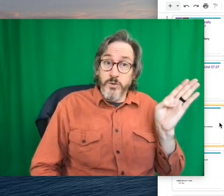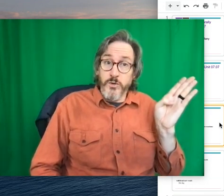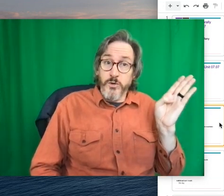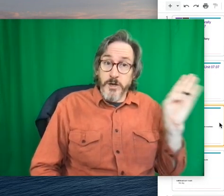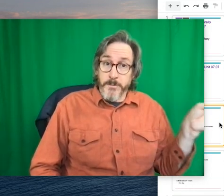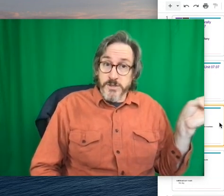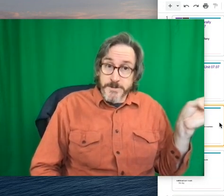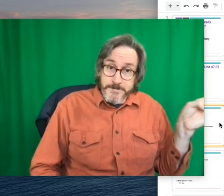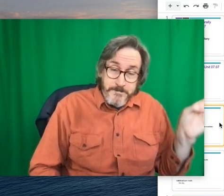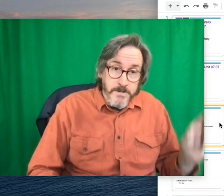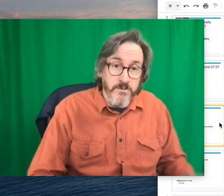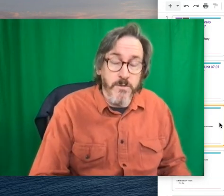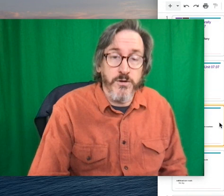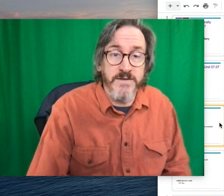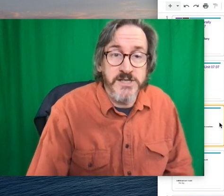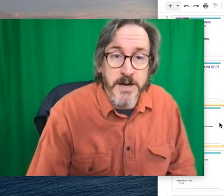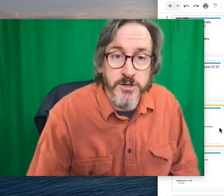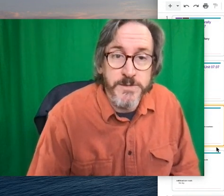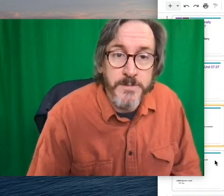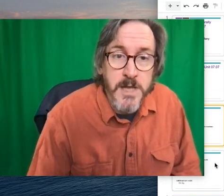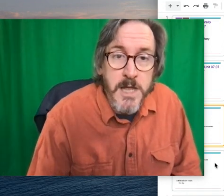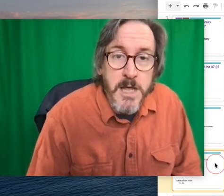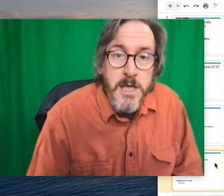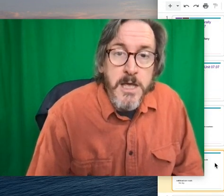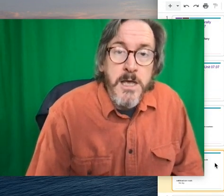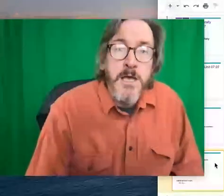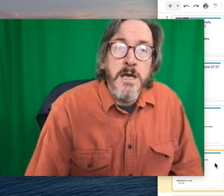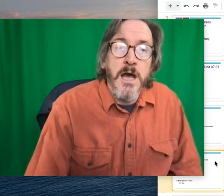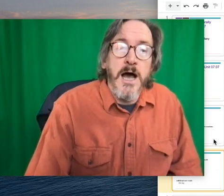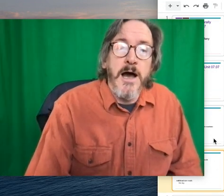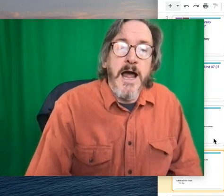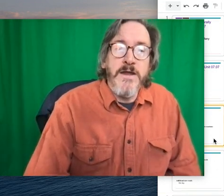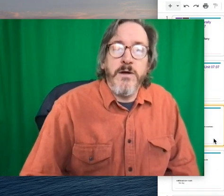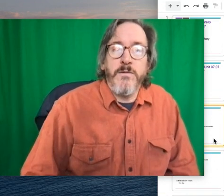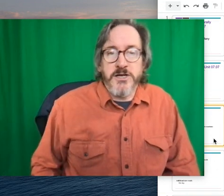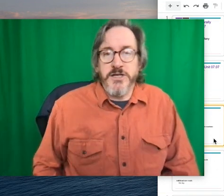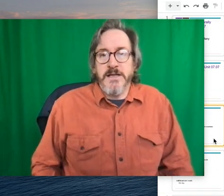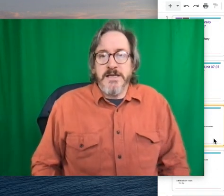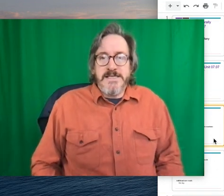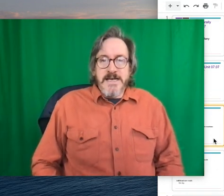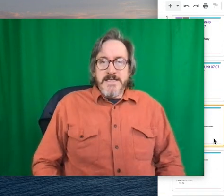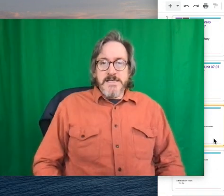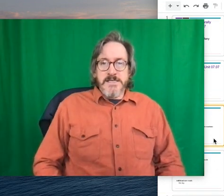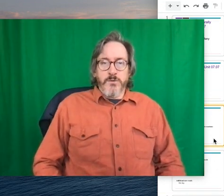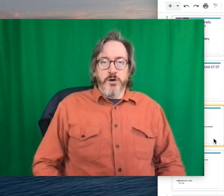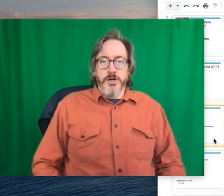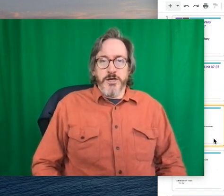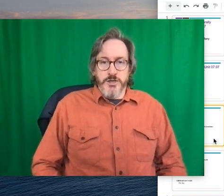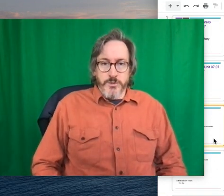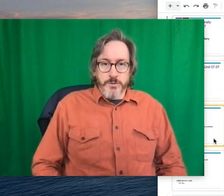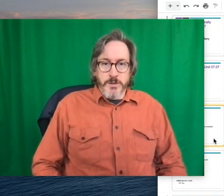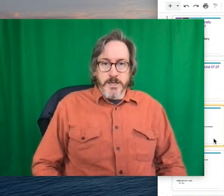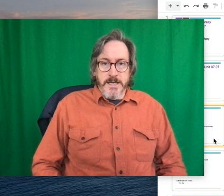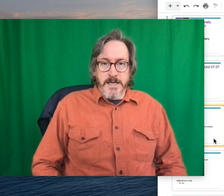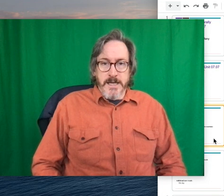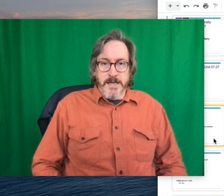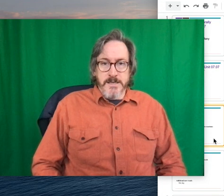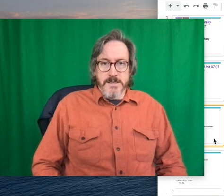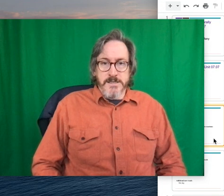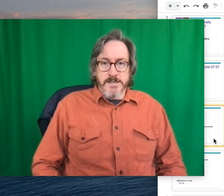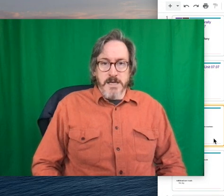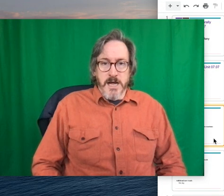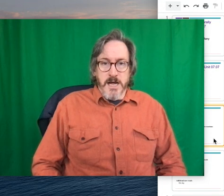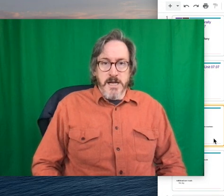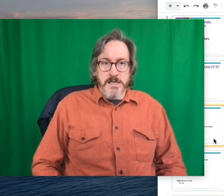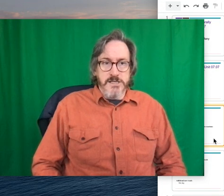review numbers from previous chapters. And then actually the sentence that we're going to do